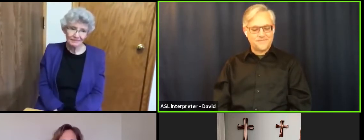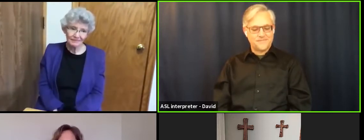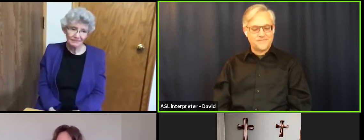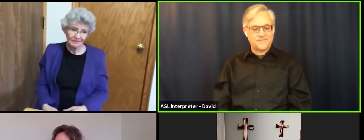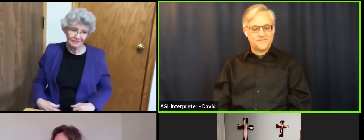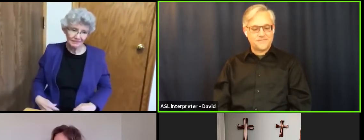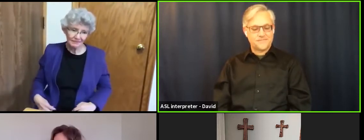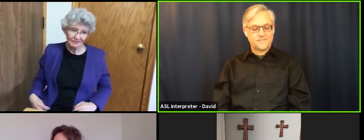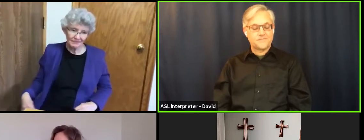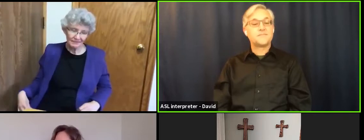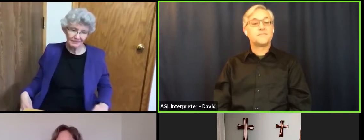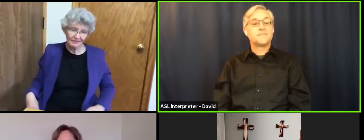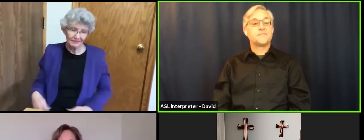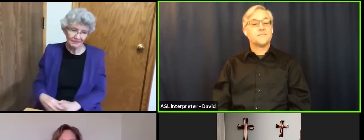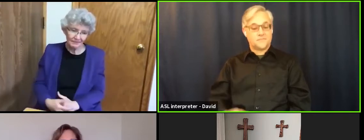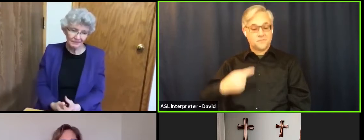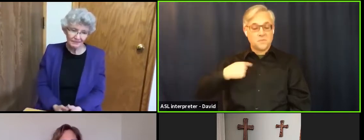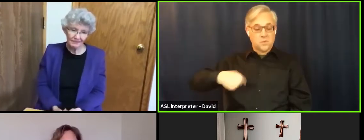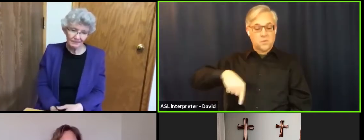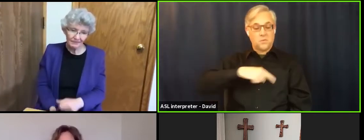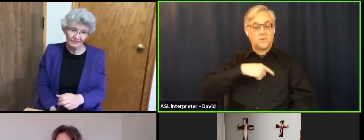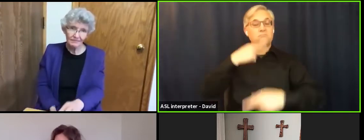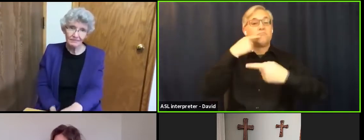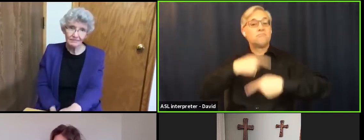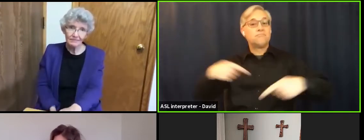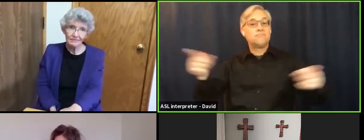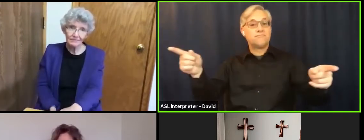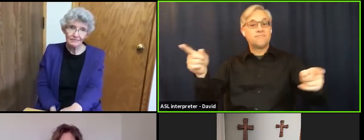We do rejoice that Christ is